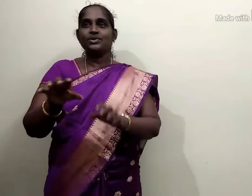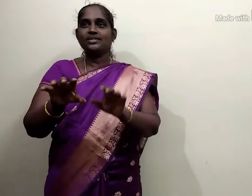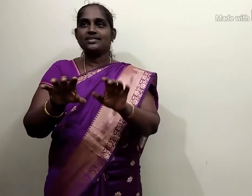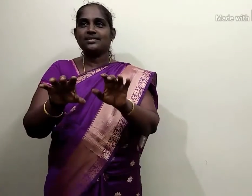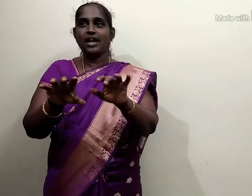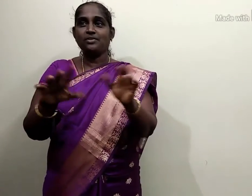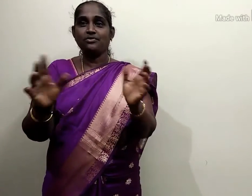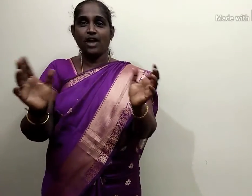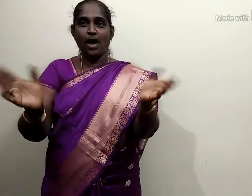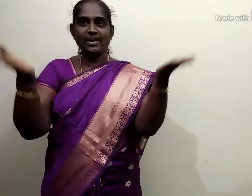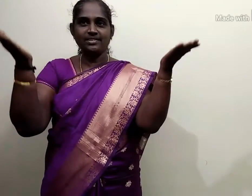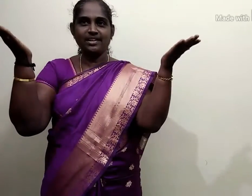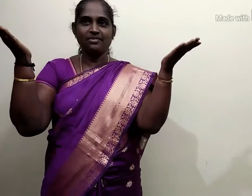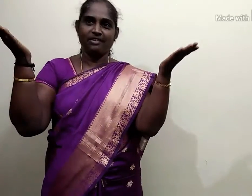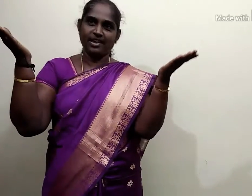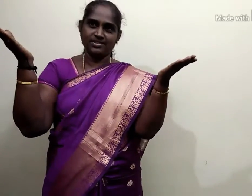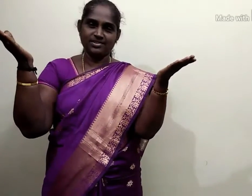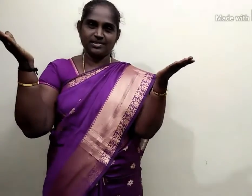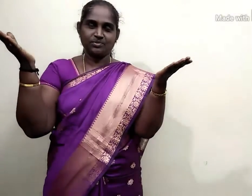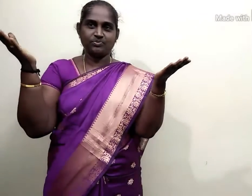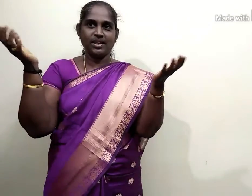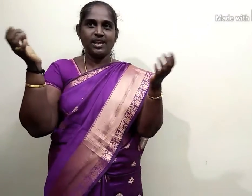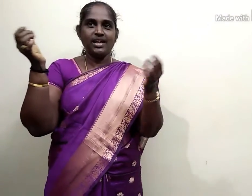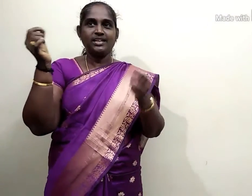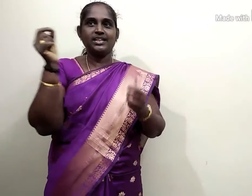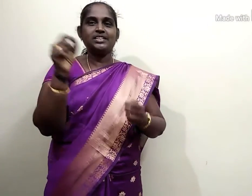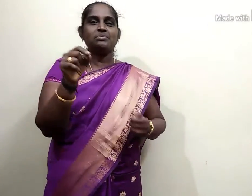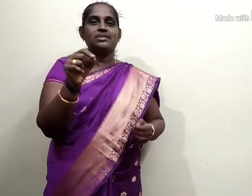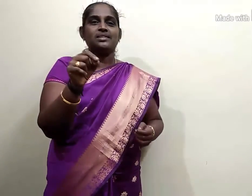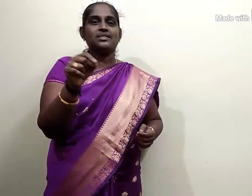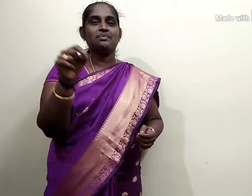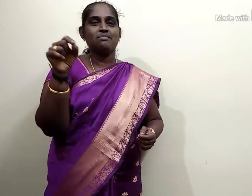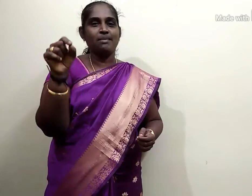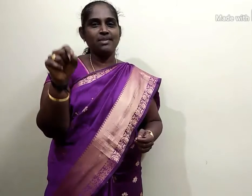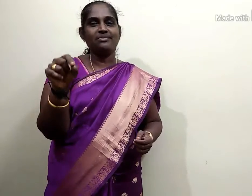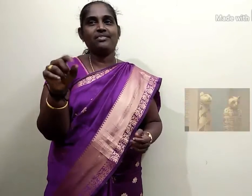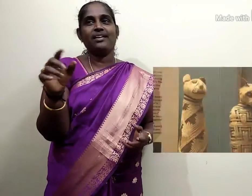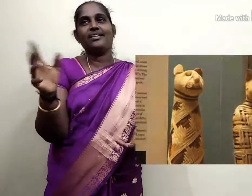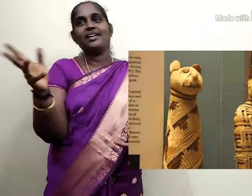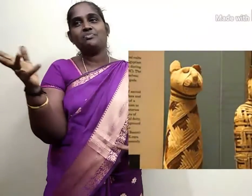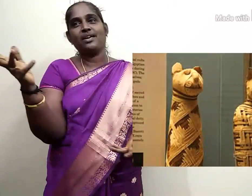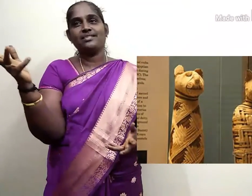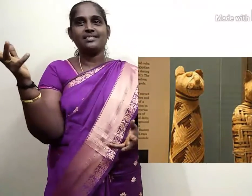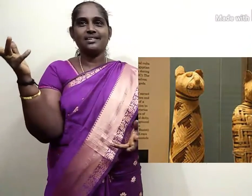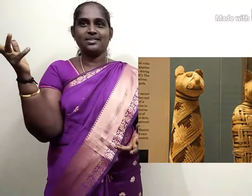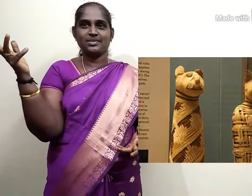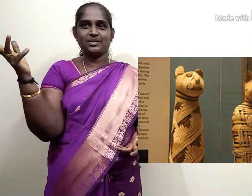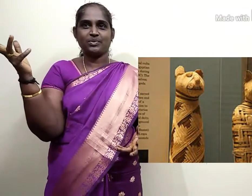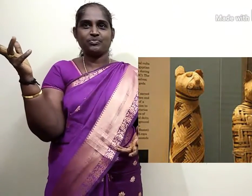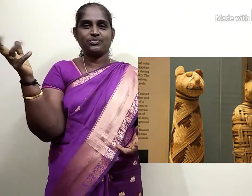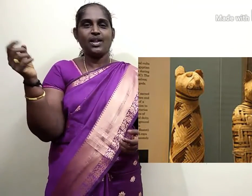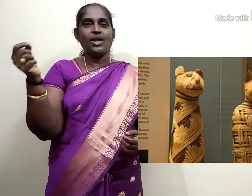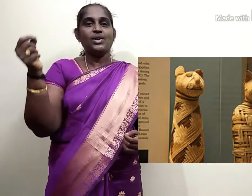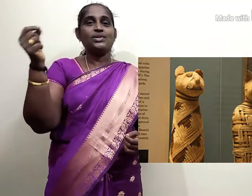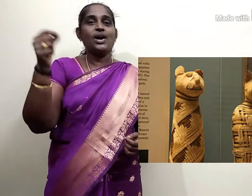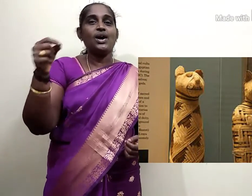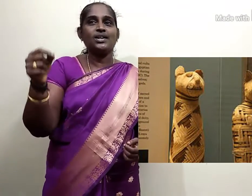this is time for amazing facts. Egyptians mummified their pets also. God